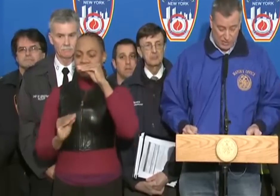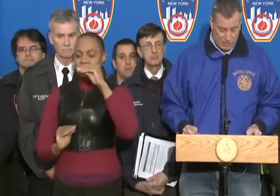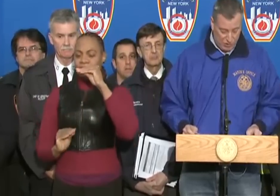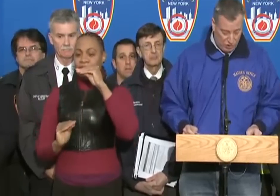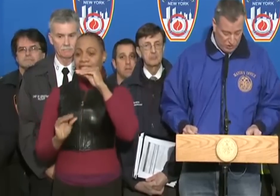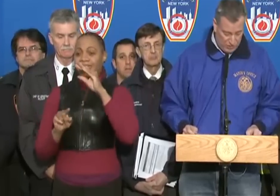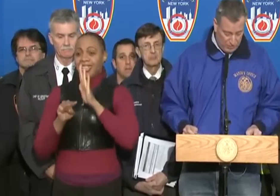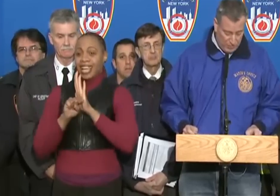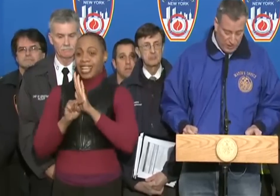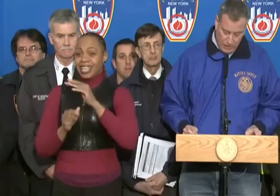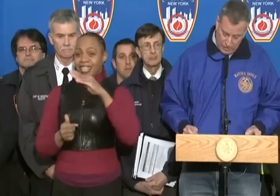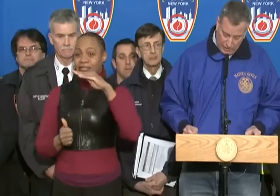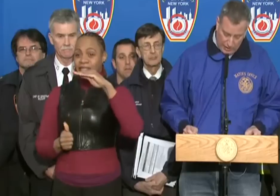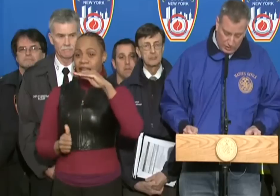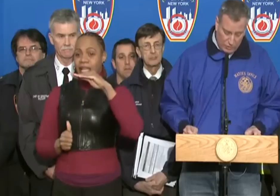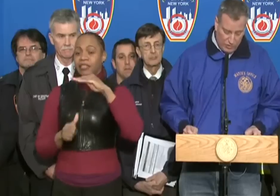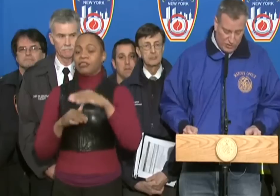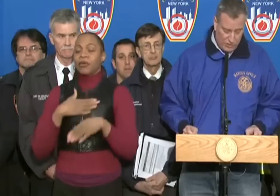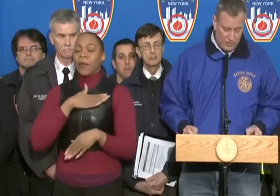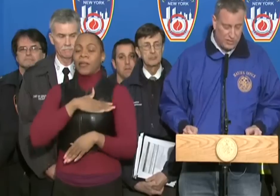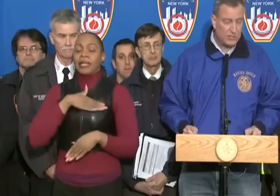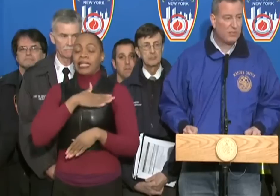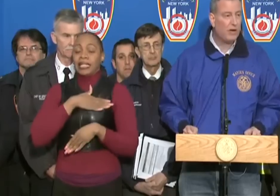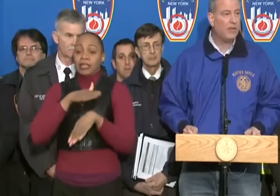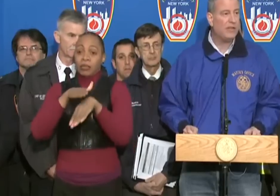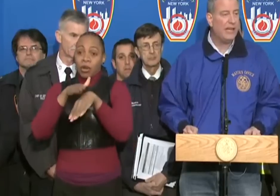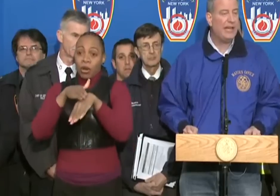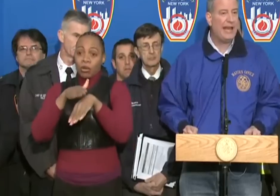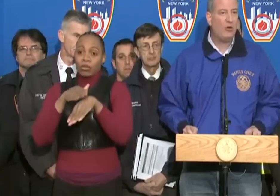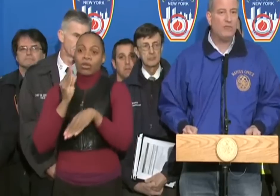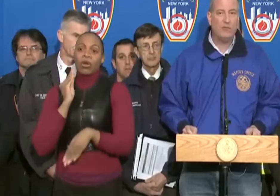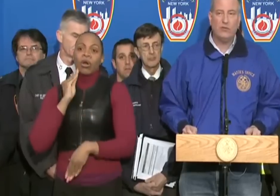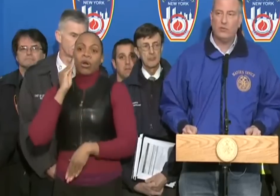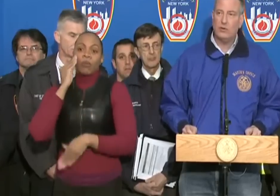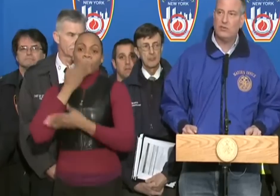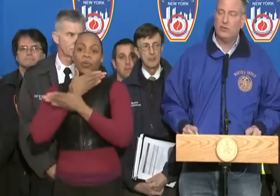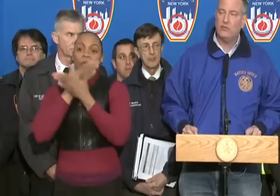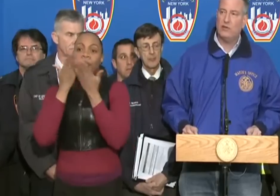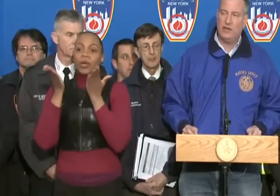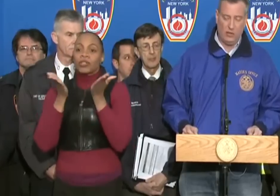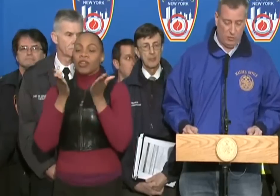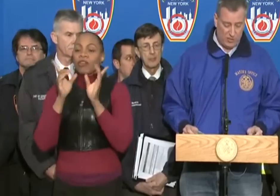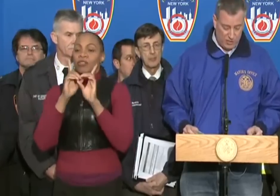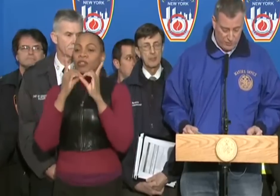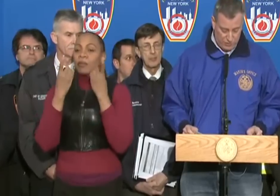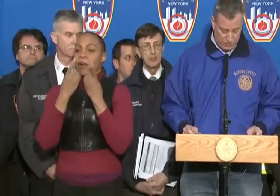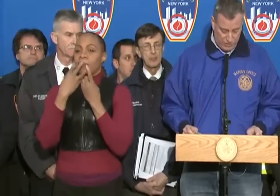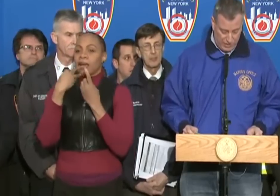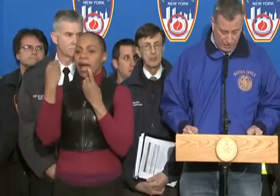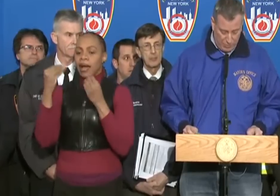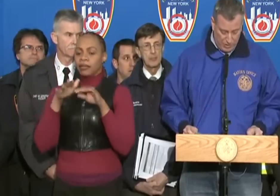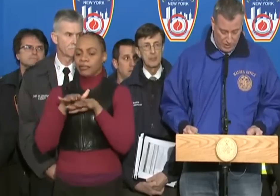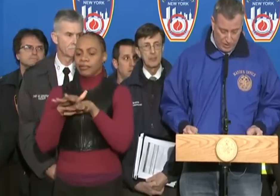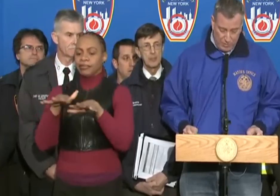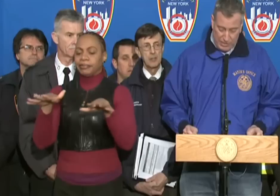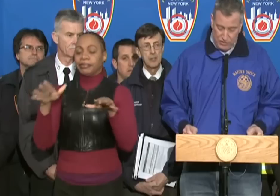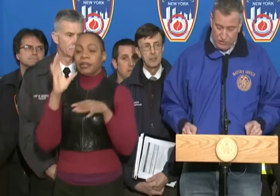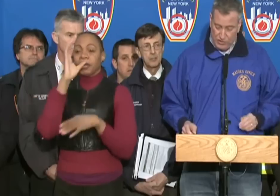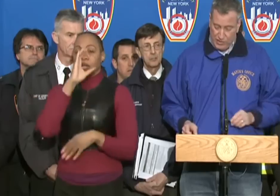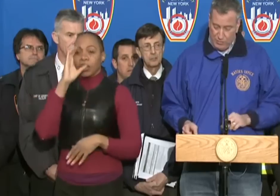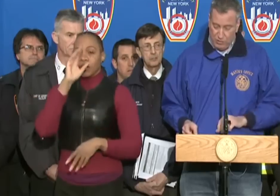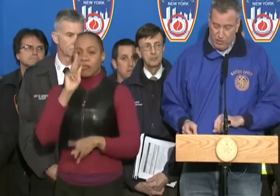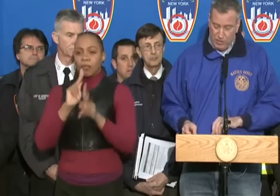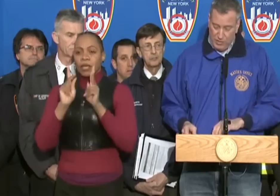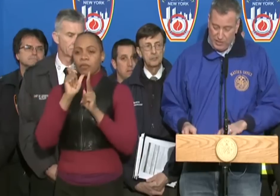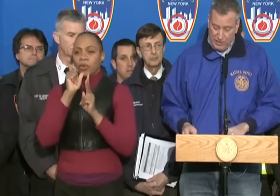people to exercise precaution. And our Homeless Services Department, again, out in full force, looking for any homeless individuals who need help, making